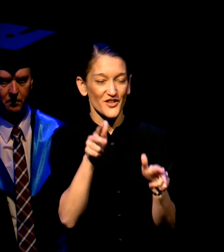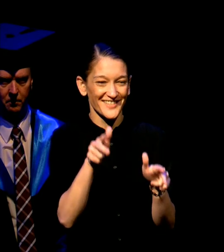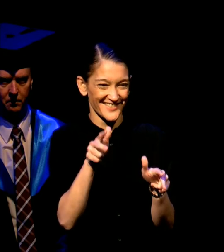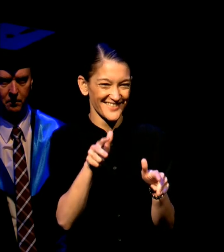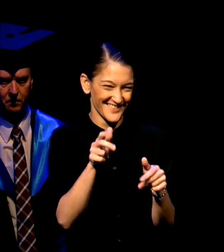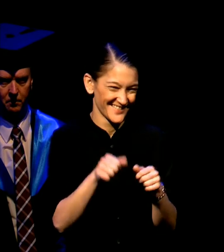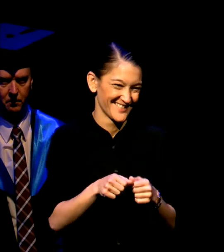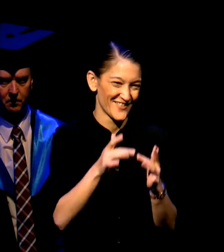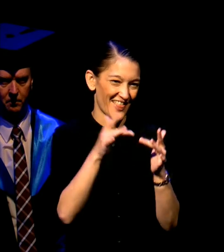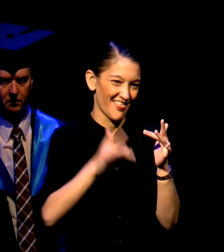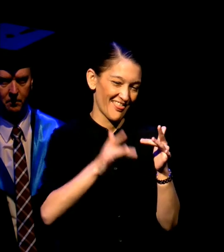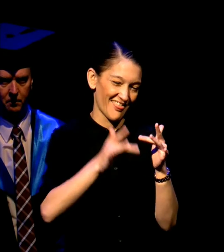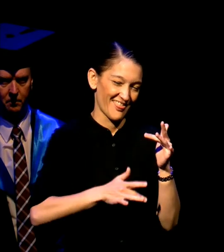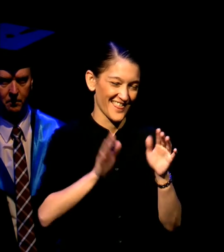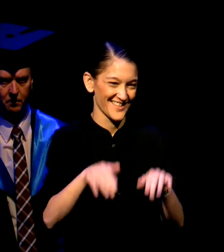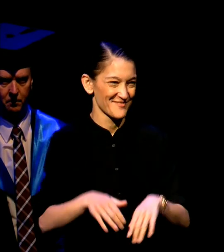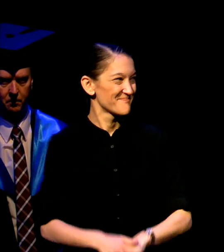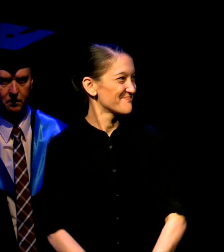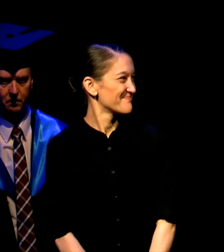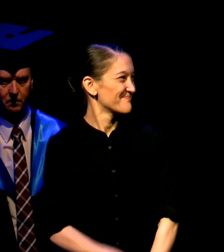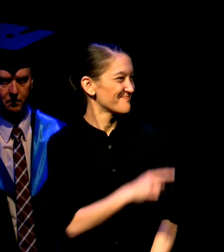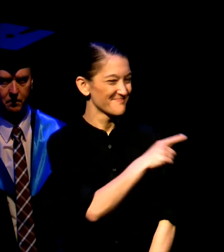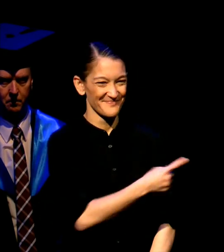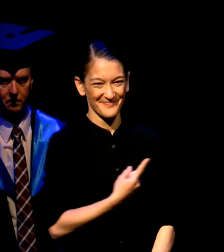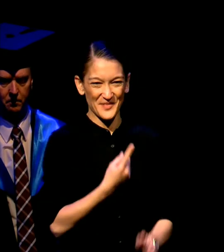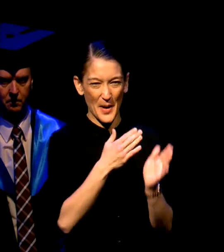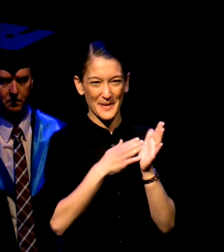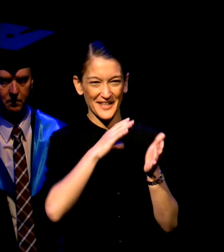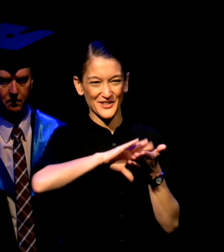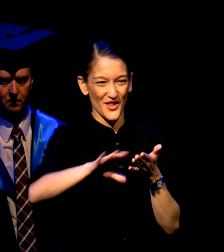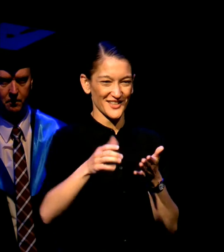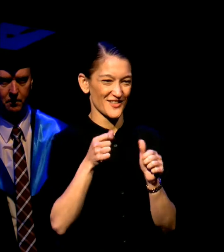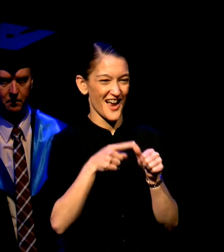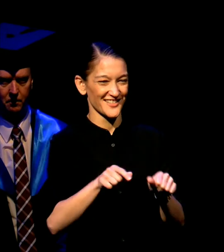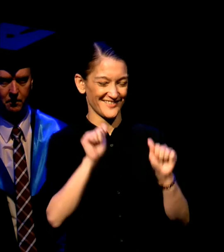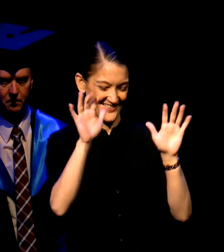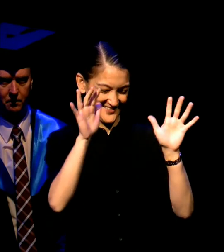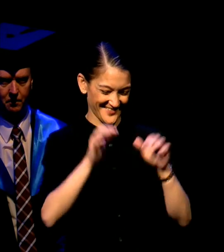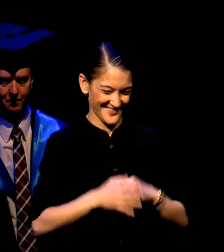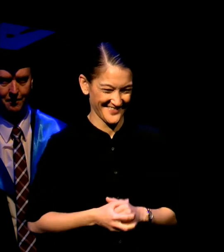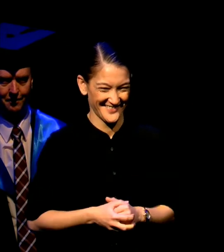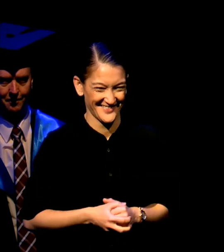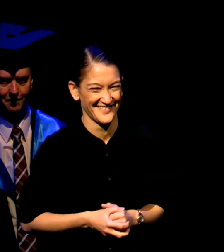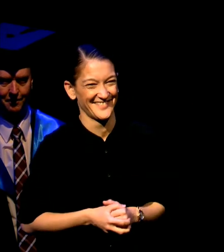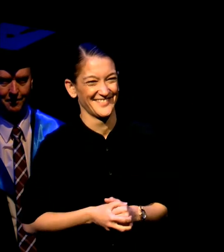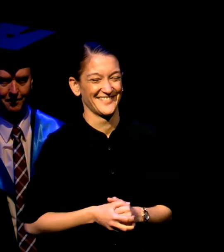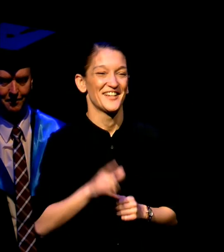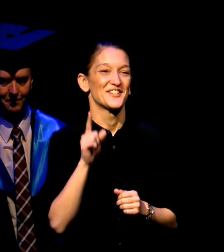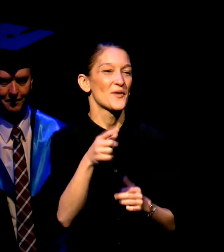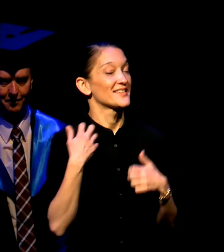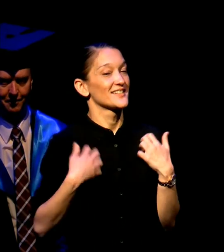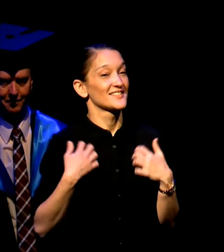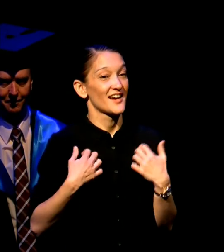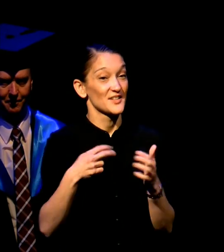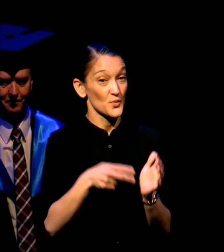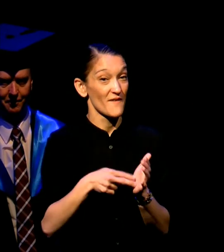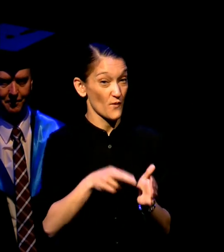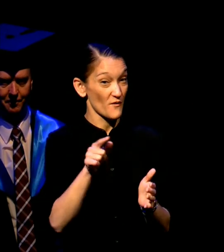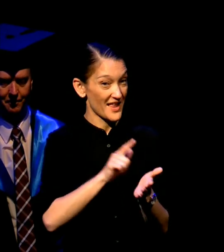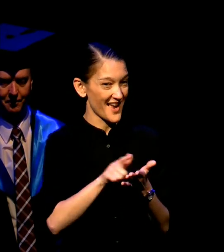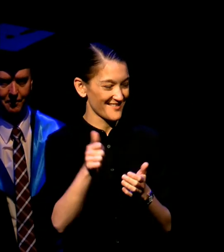went wrong. And $1 million. So that's something exciting to hang around for, be sure for